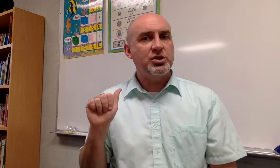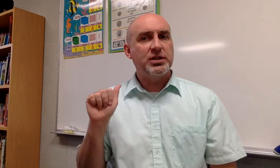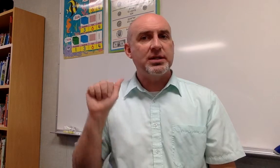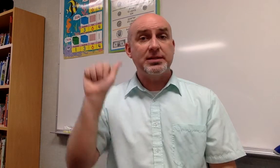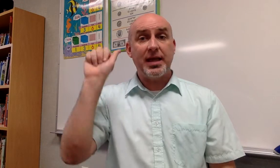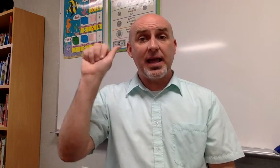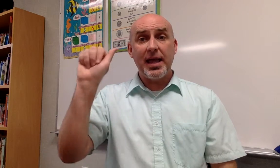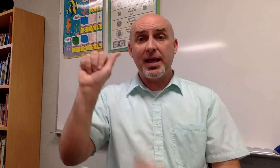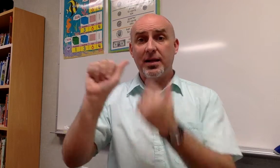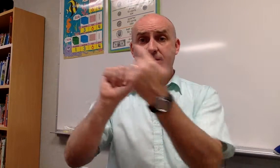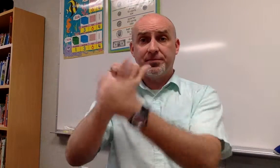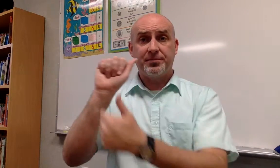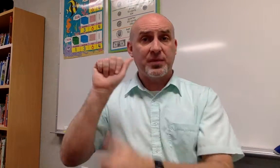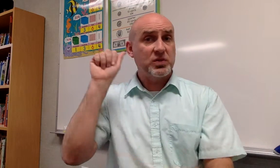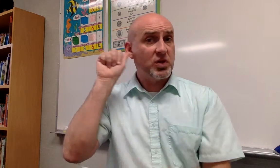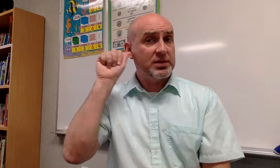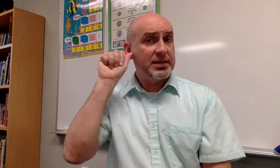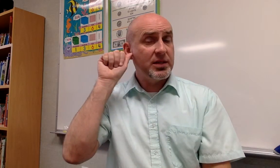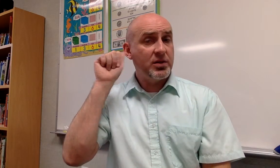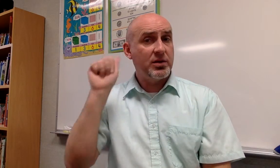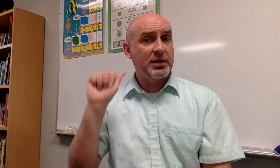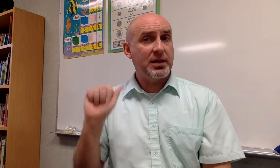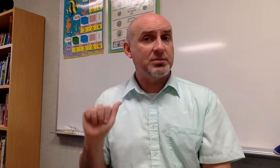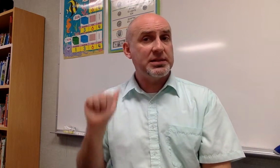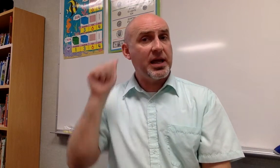audiology, it's an A, starts at the ear and comes down.